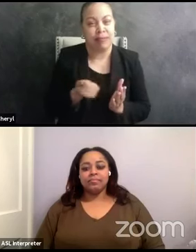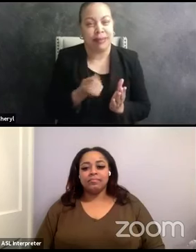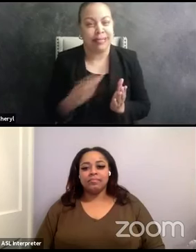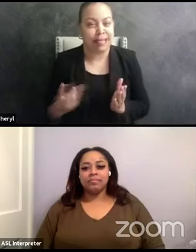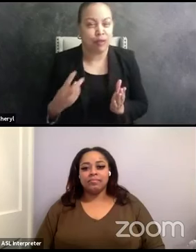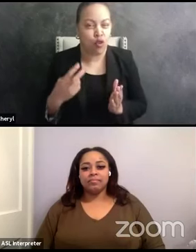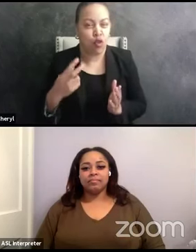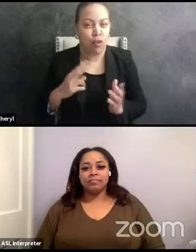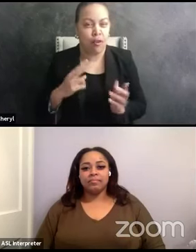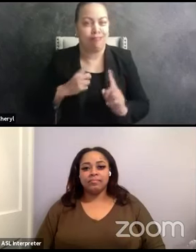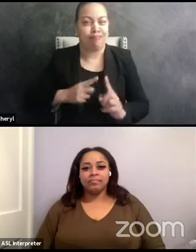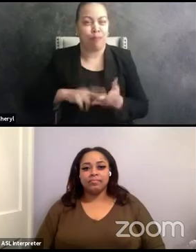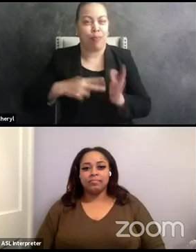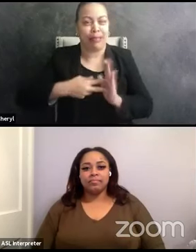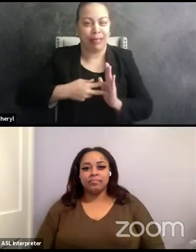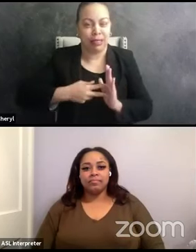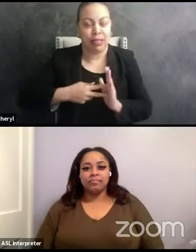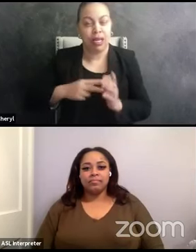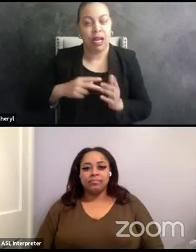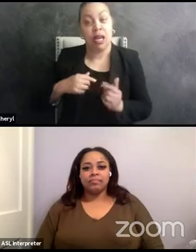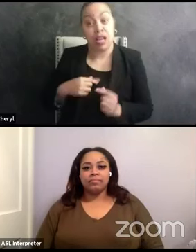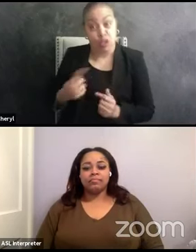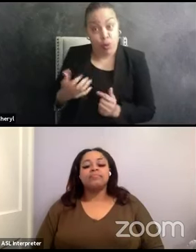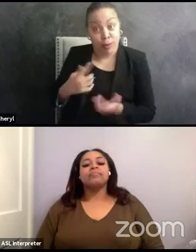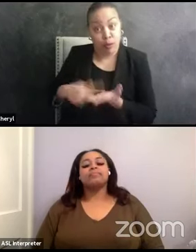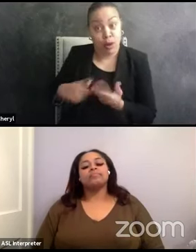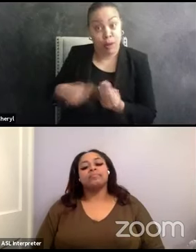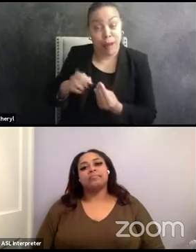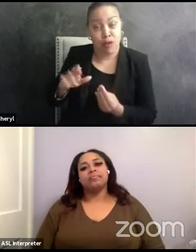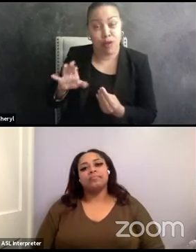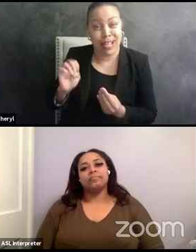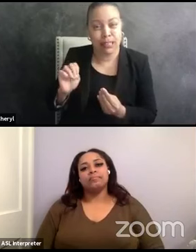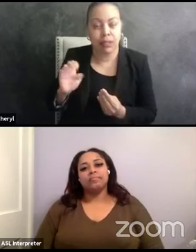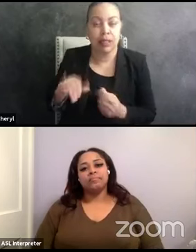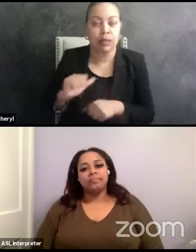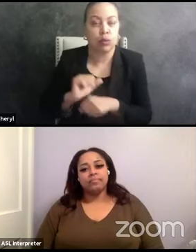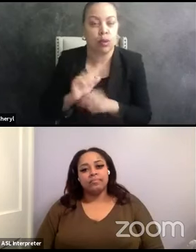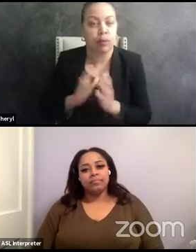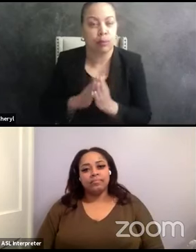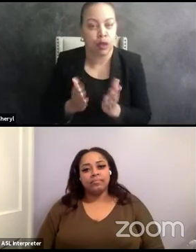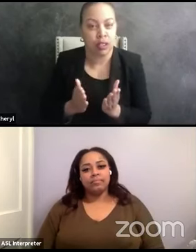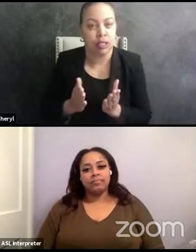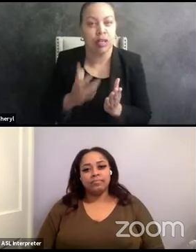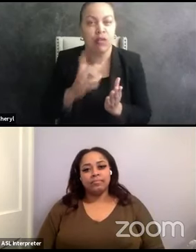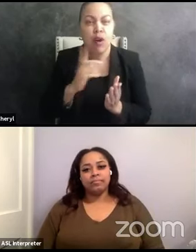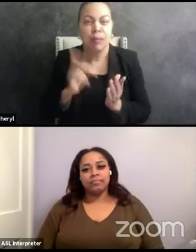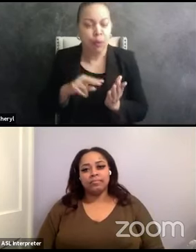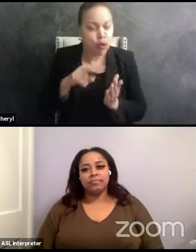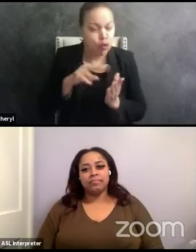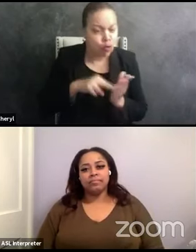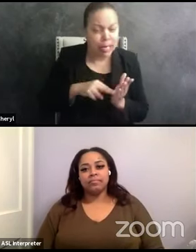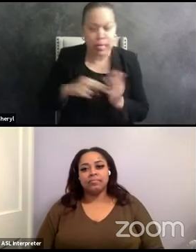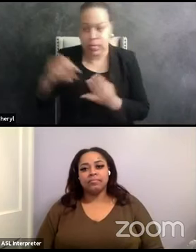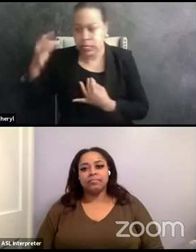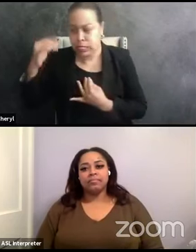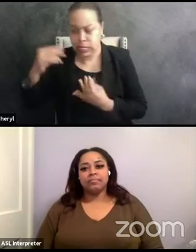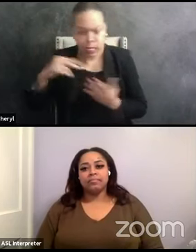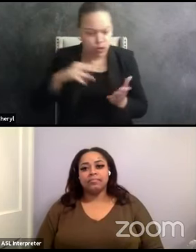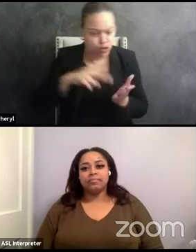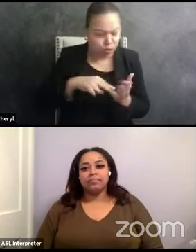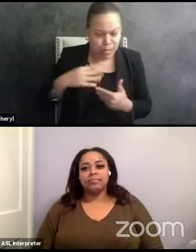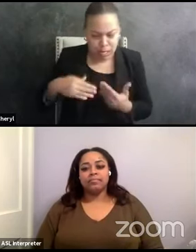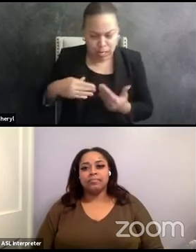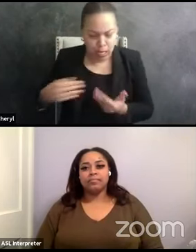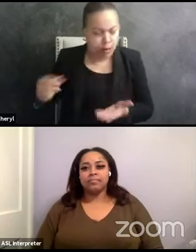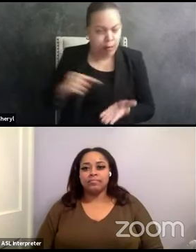I've always viewed So You Want to Talk About Race as kind of a workbook, right? It was the thing that I wanted people to kind of keep going back to further and pull